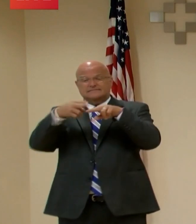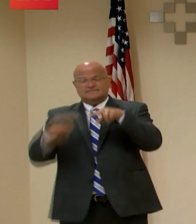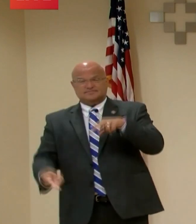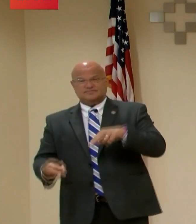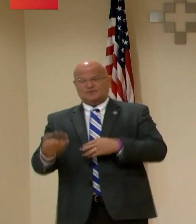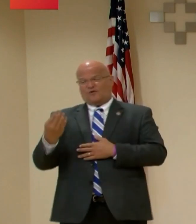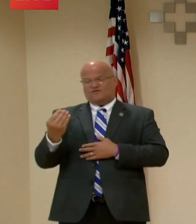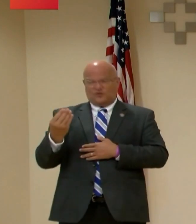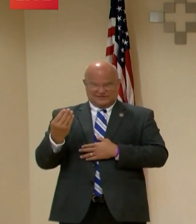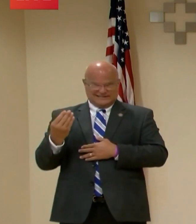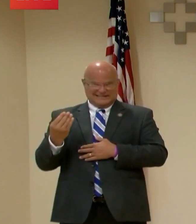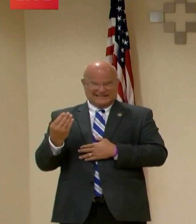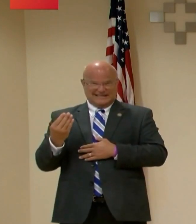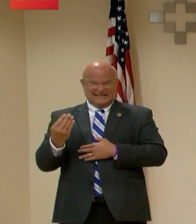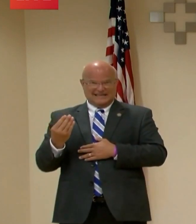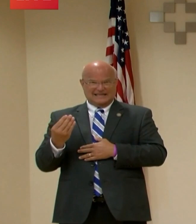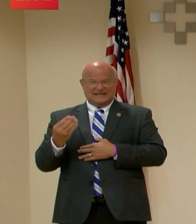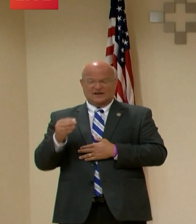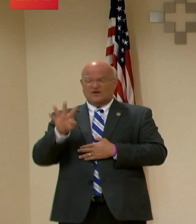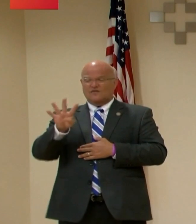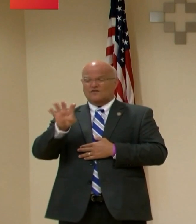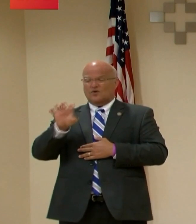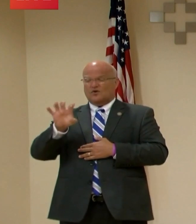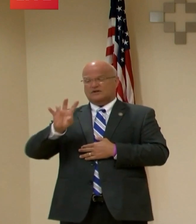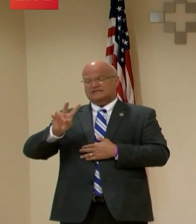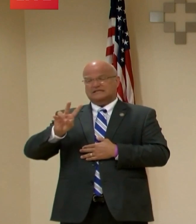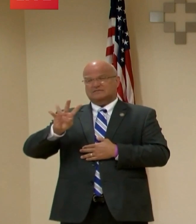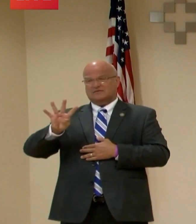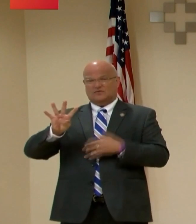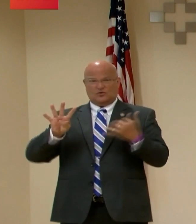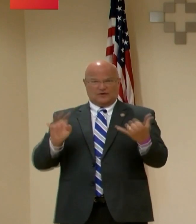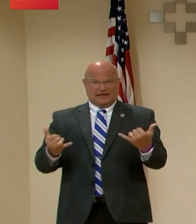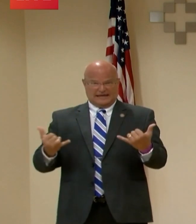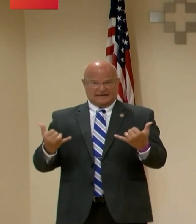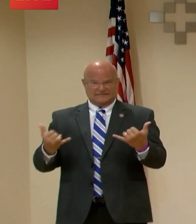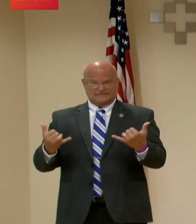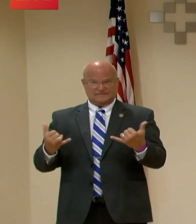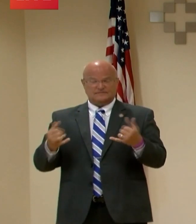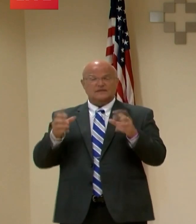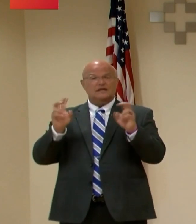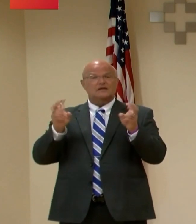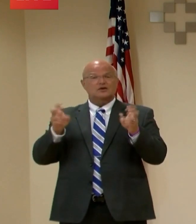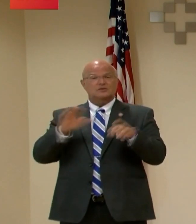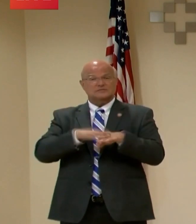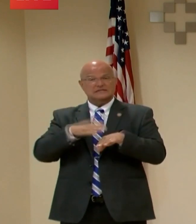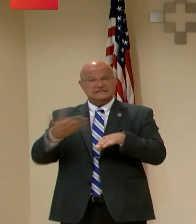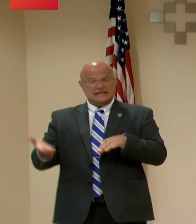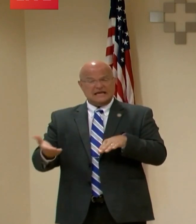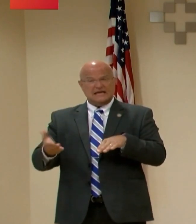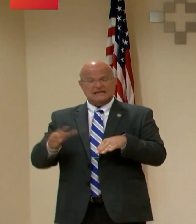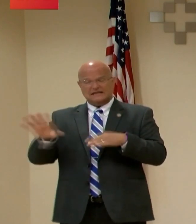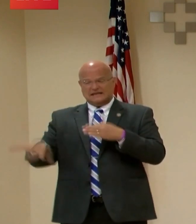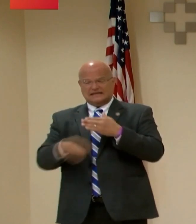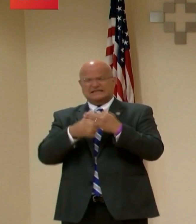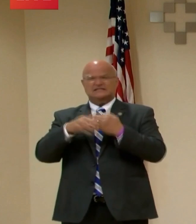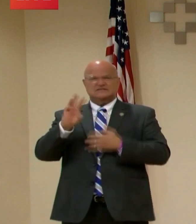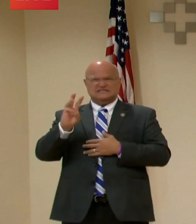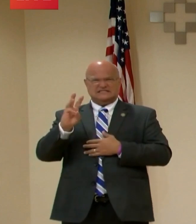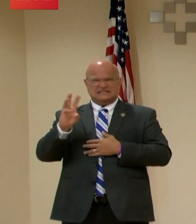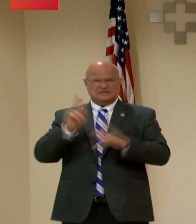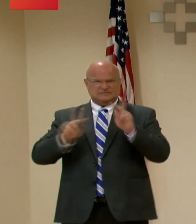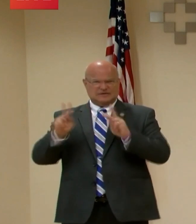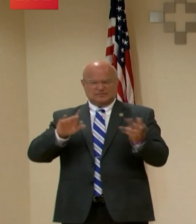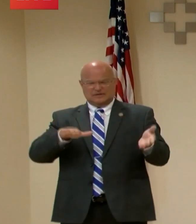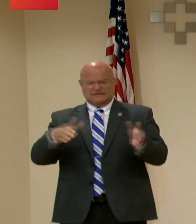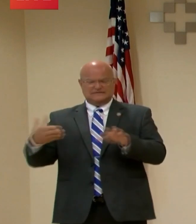down 14. That's 474. In terms of deaths, we've had 6 additional Arkansans